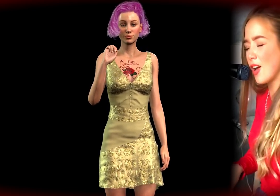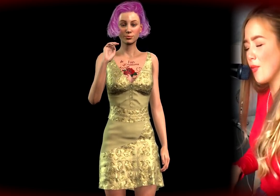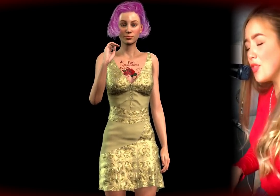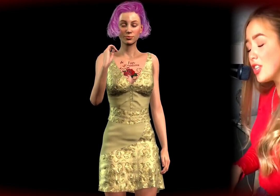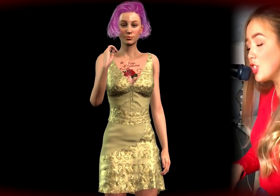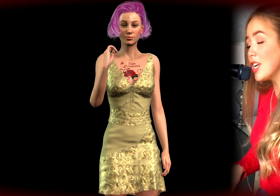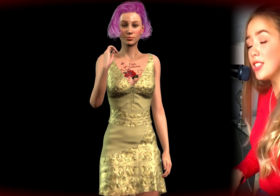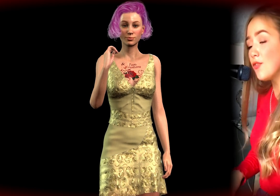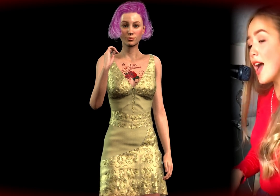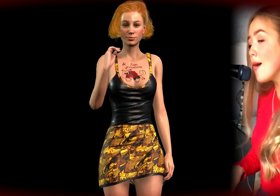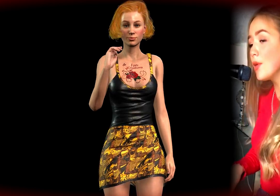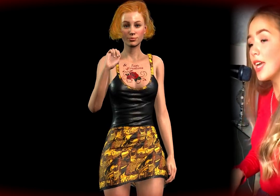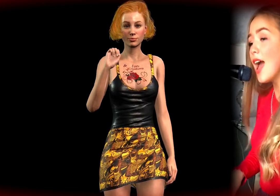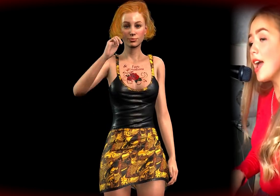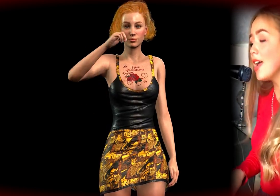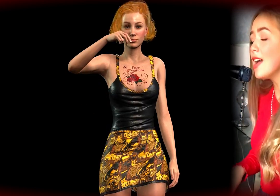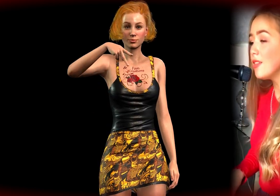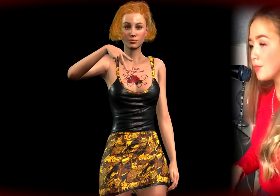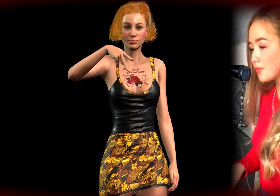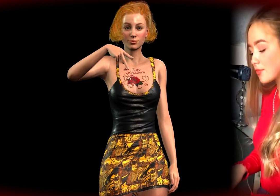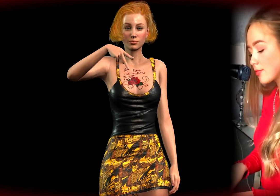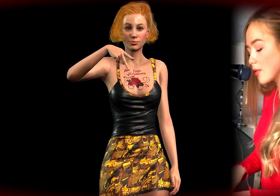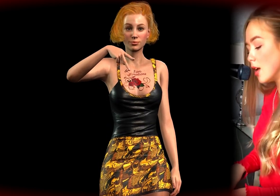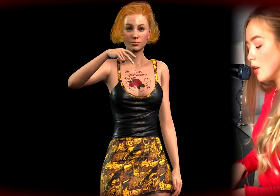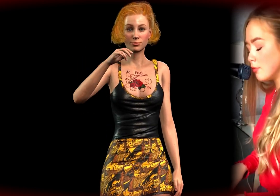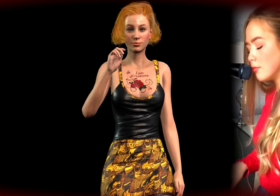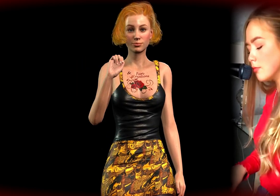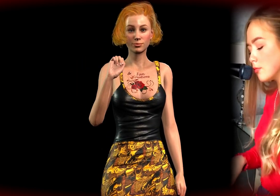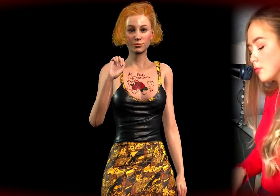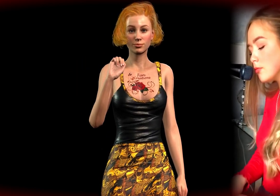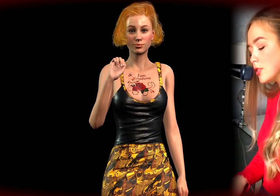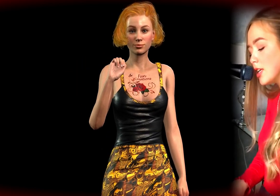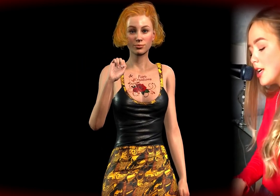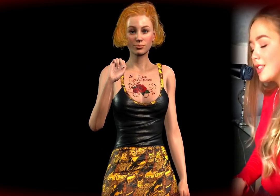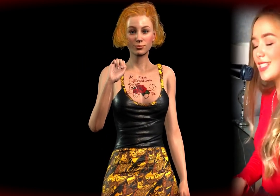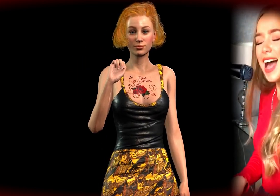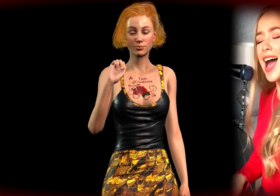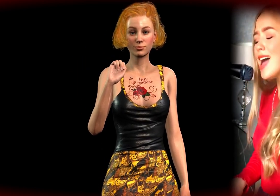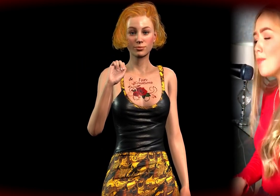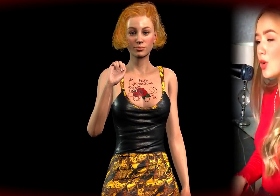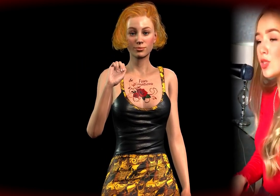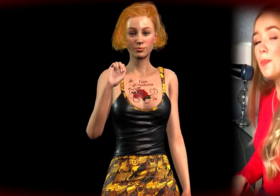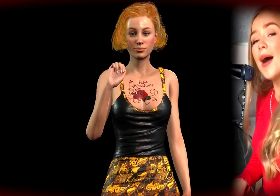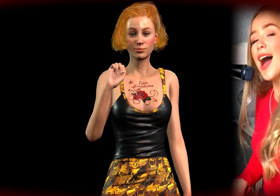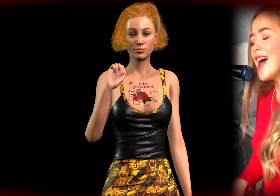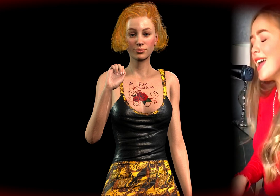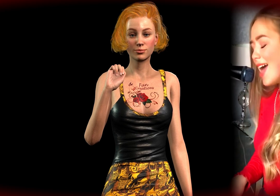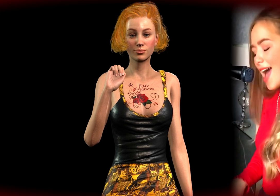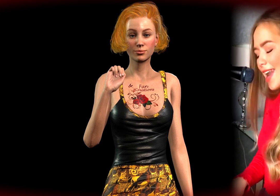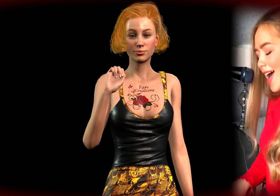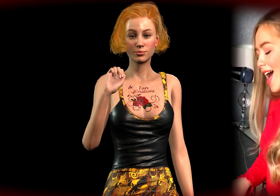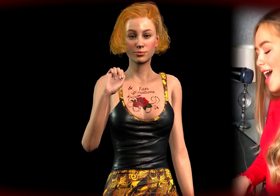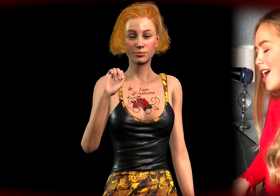And hope this shit's fabricated. Mmm, time goes by and I